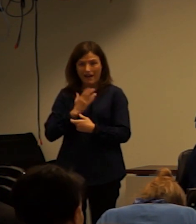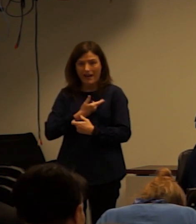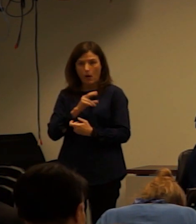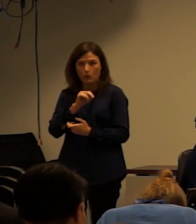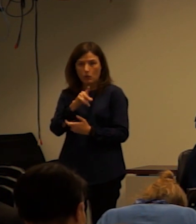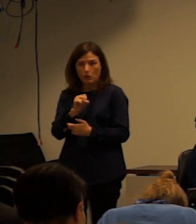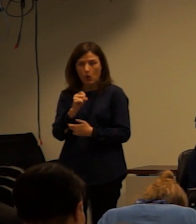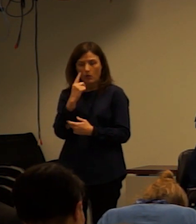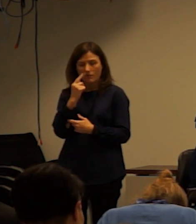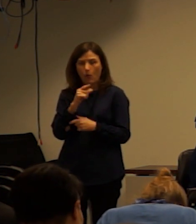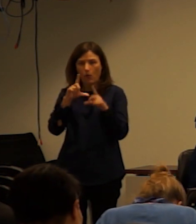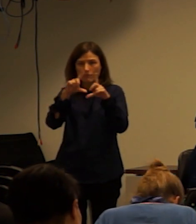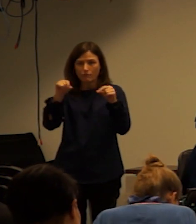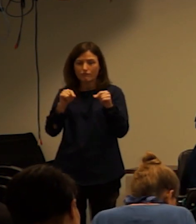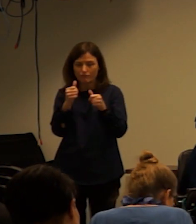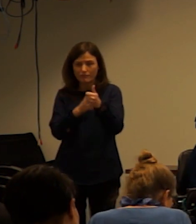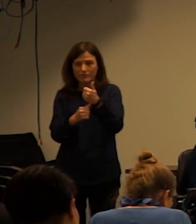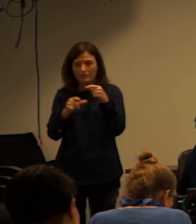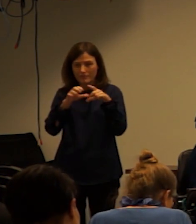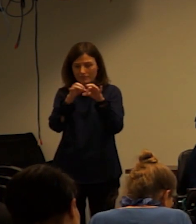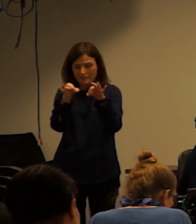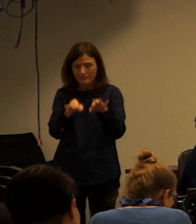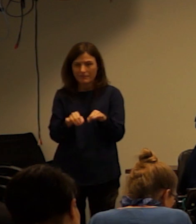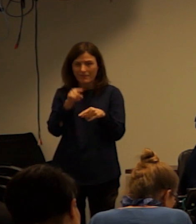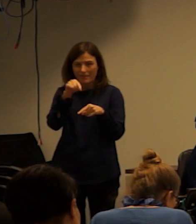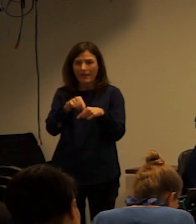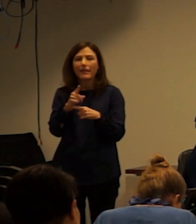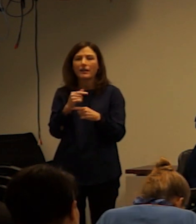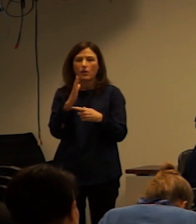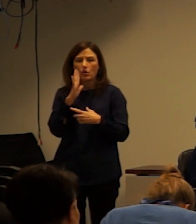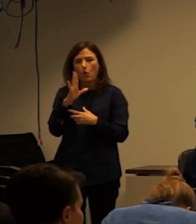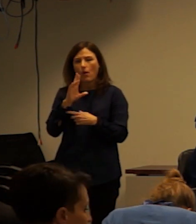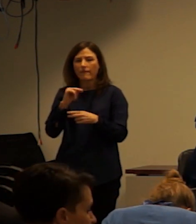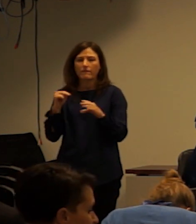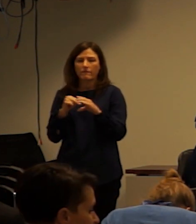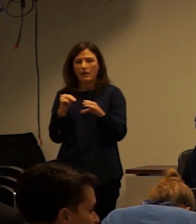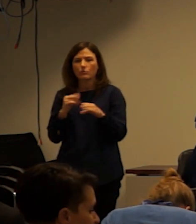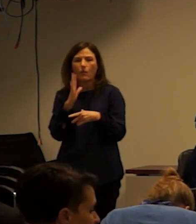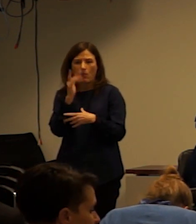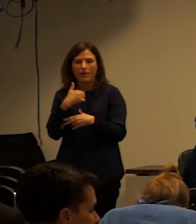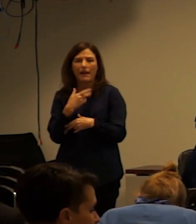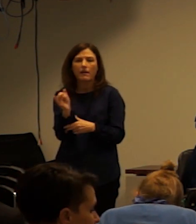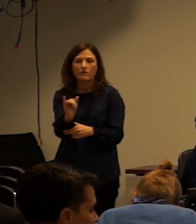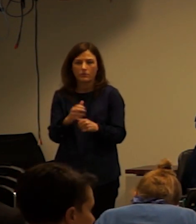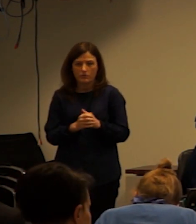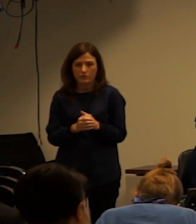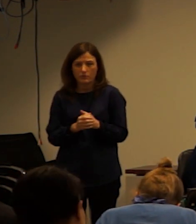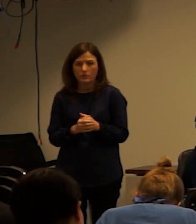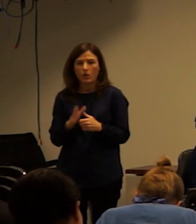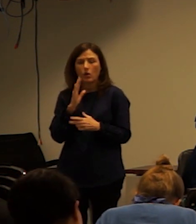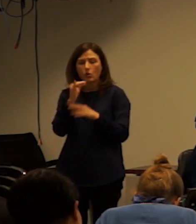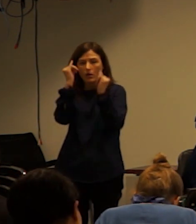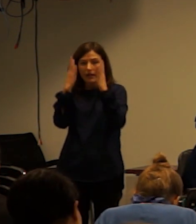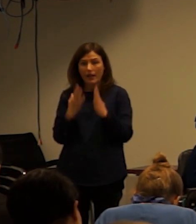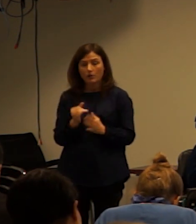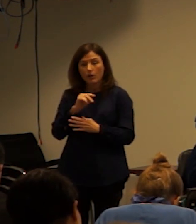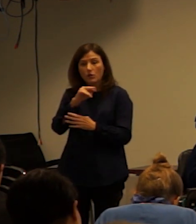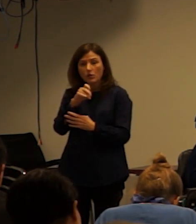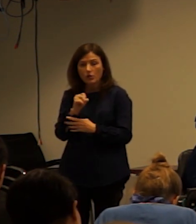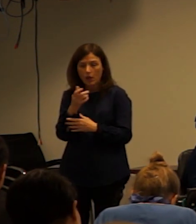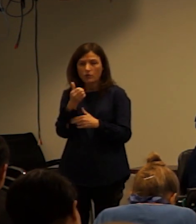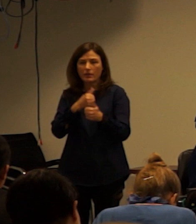underneath each slide. You see that? And if not, it's on your flash drive. So the instructor notes are underneath each